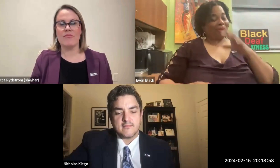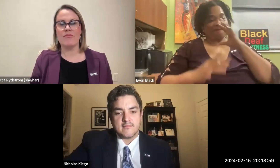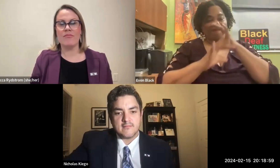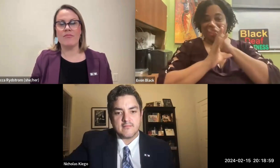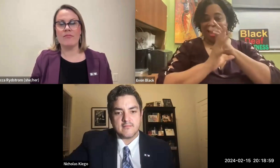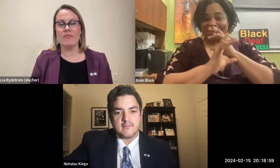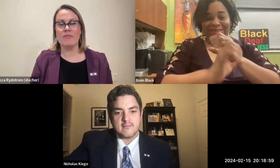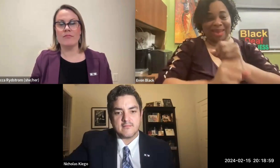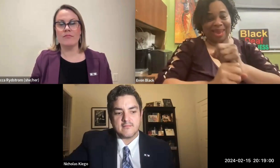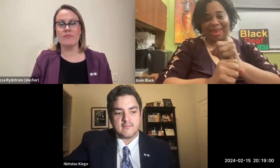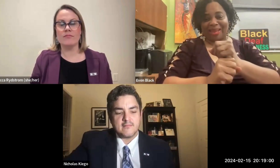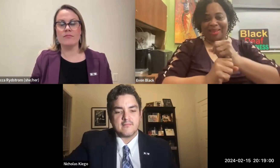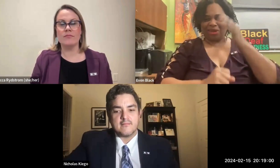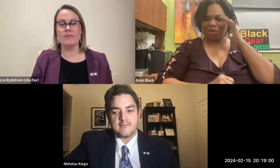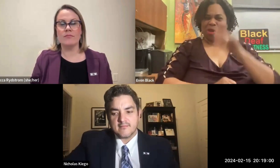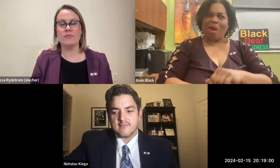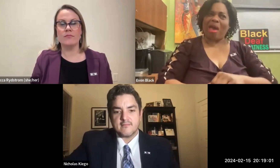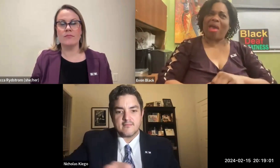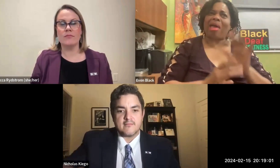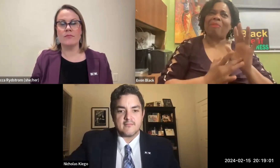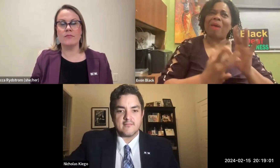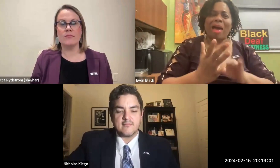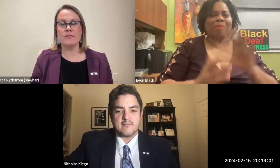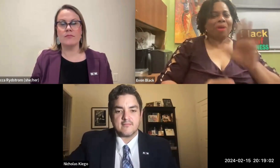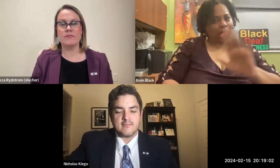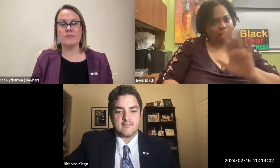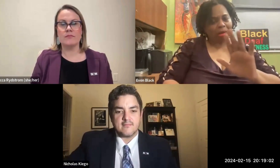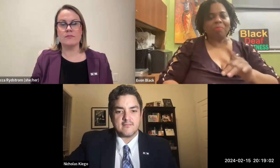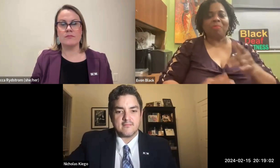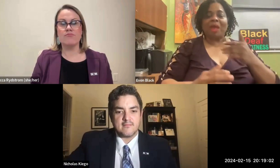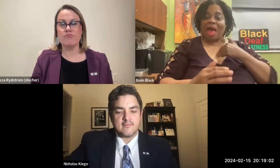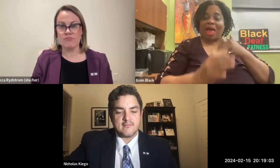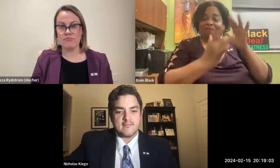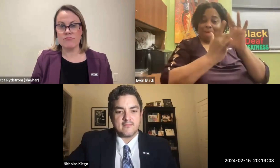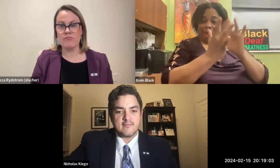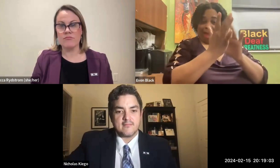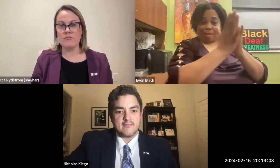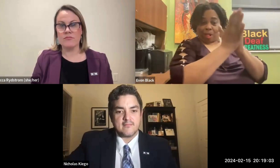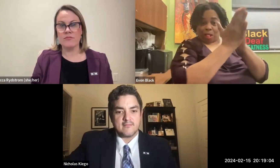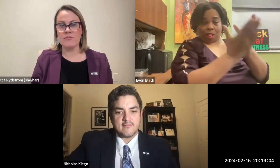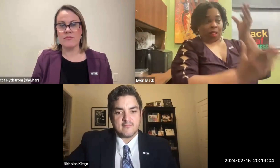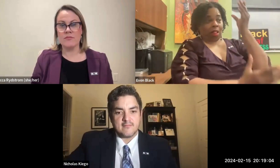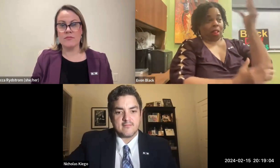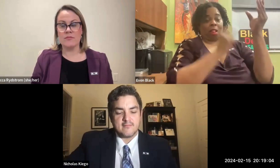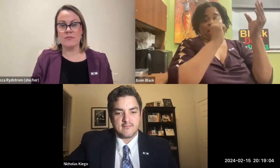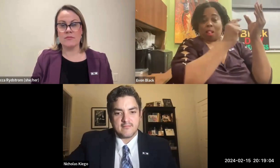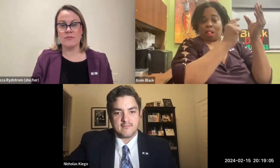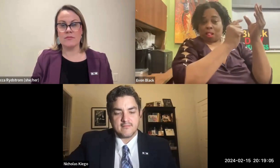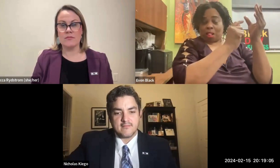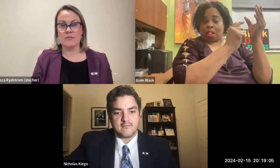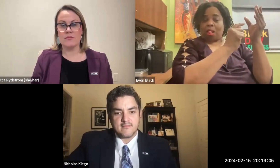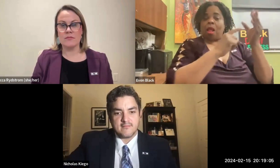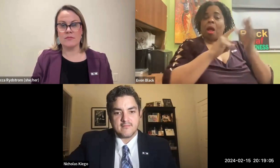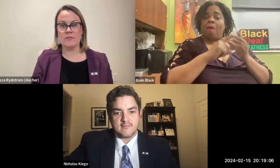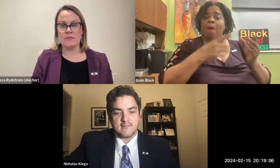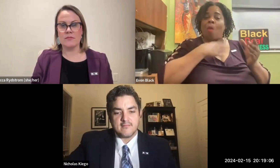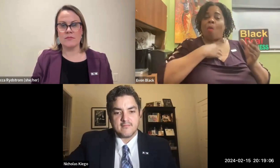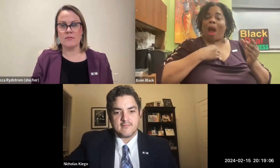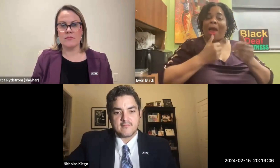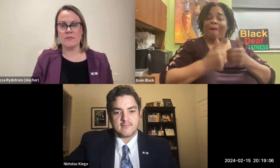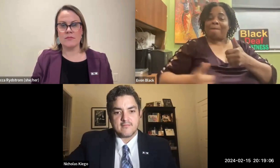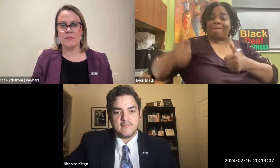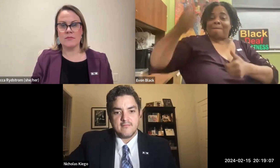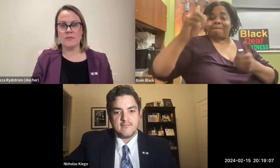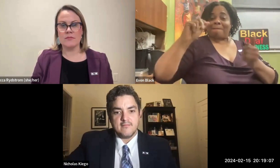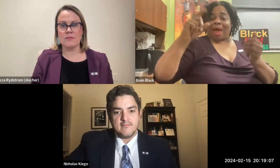historical events. I know some of you maybe have visited the Bible Museum. And there they have Bibles